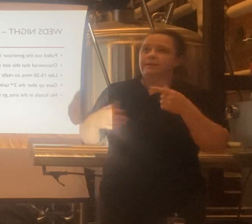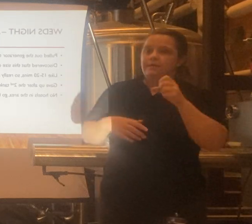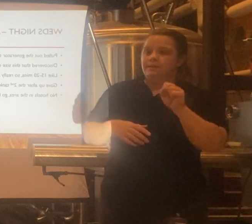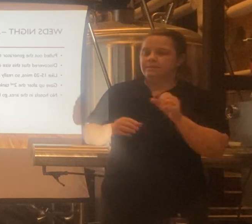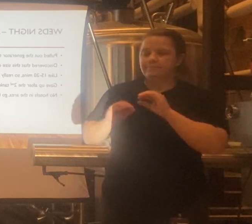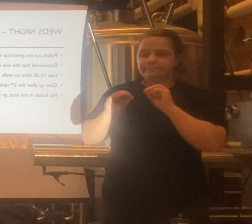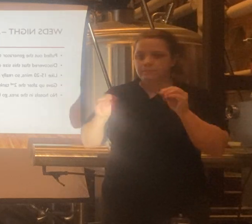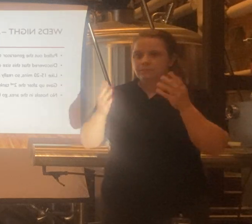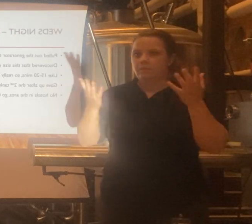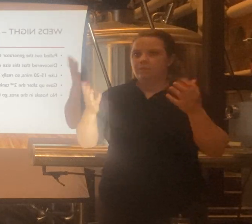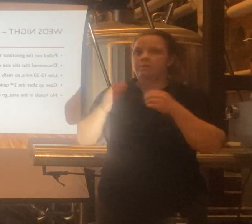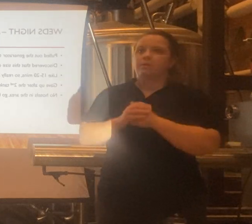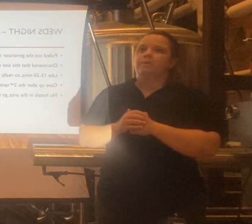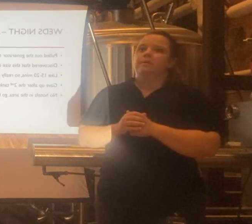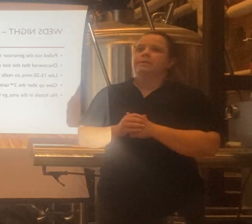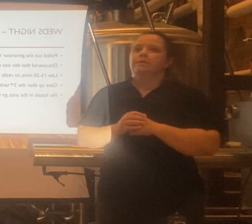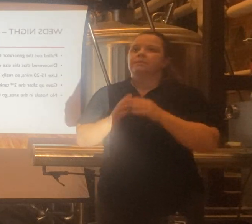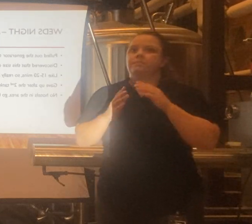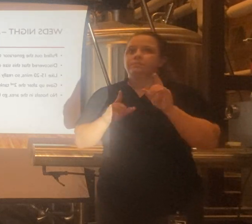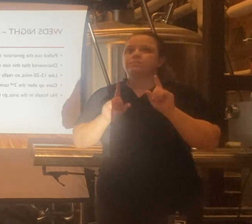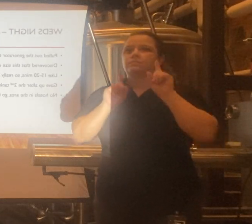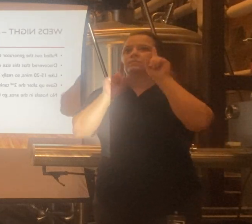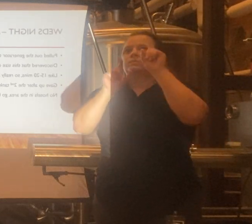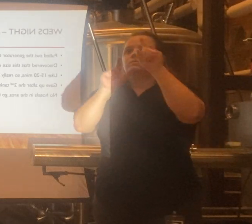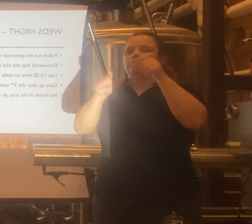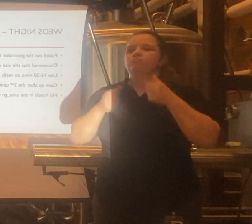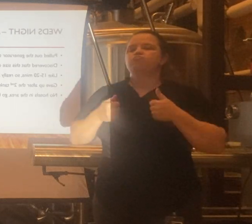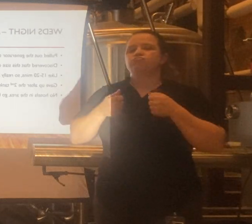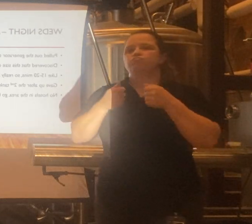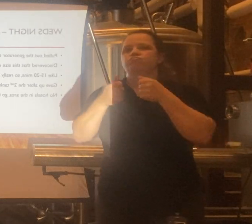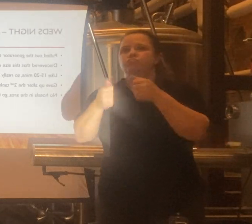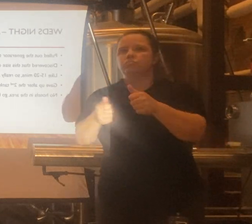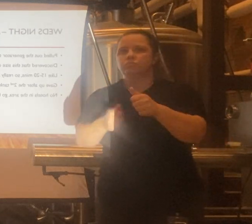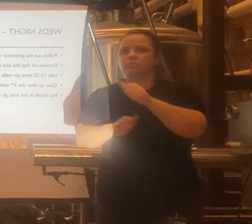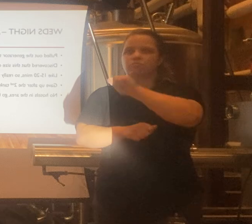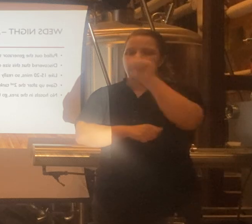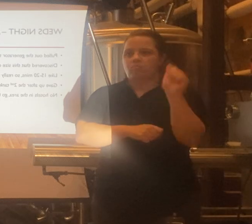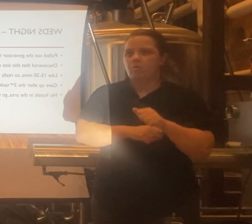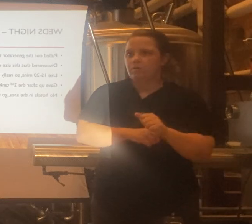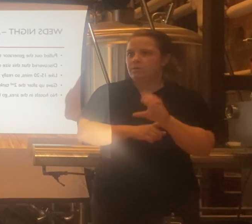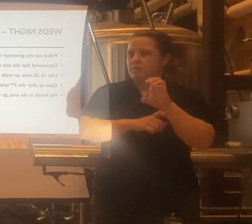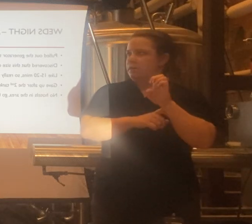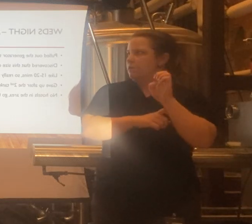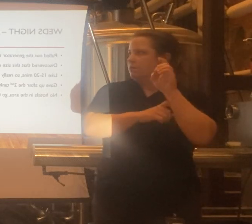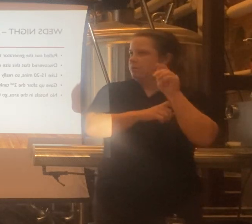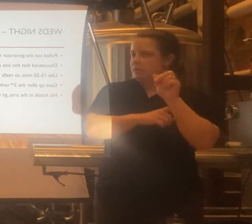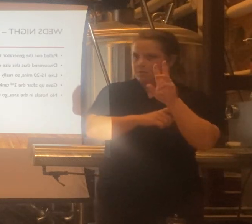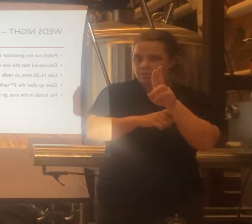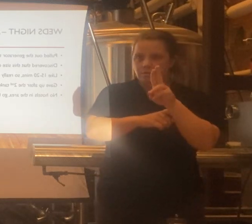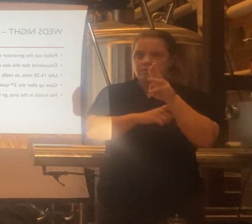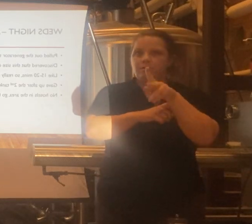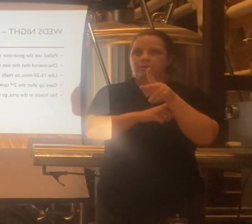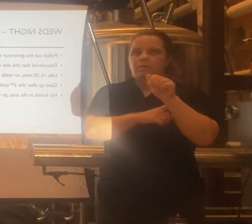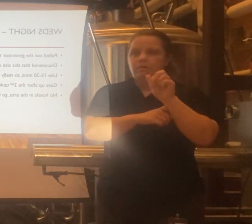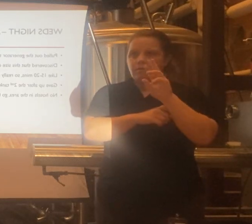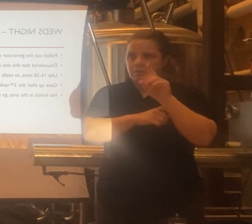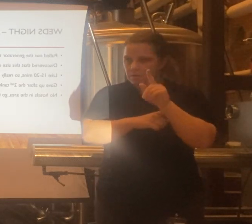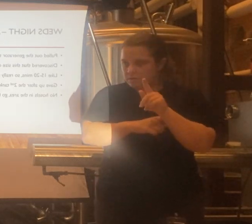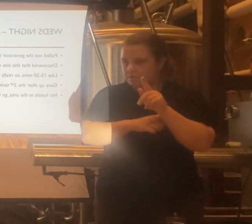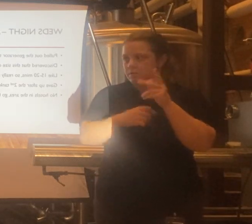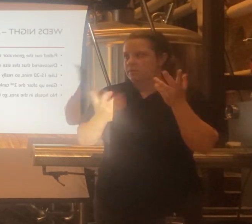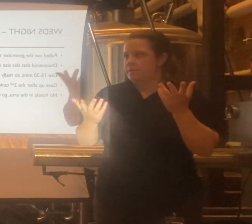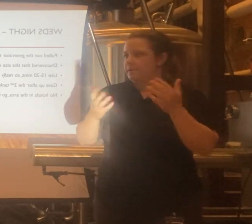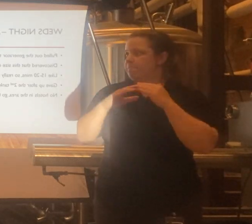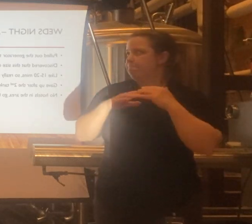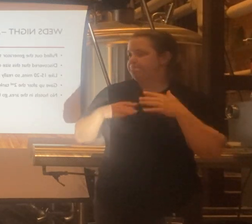down to Austin, Cedar Park, over by where my daughter lived, and we got a hotel and said, you know, we're out, we're done, lock it up. Pretty much like